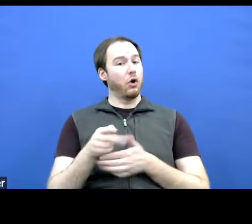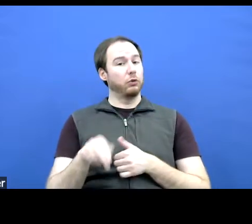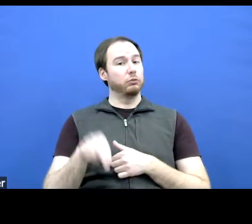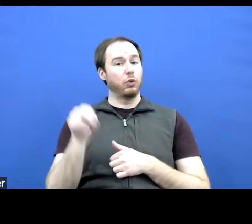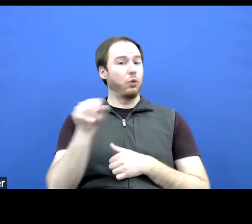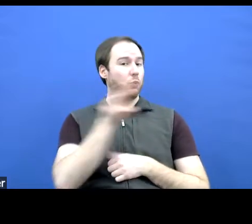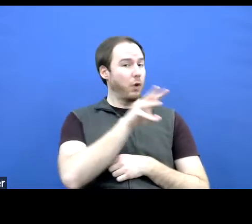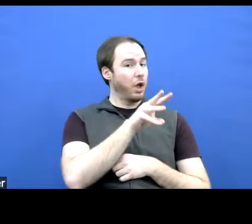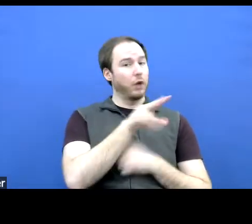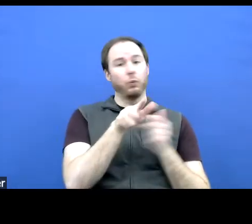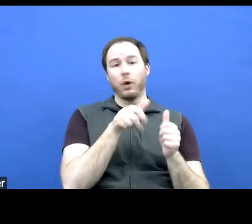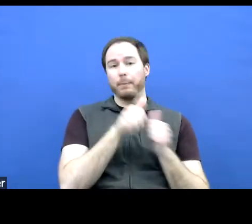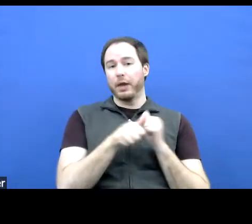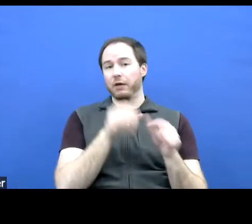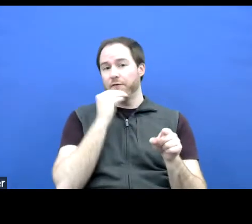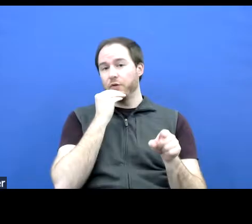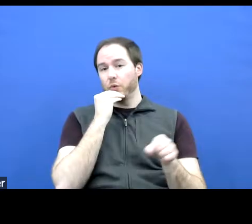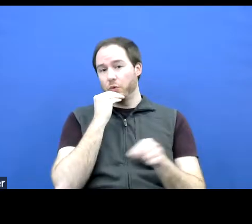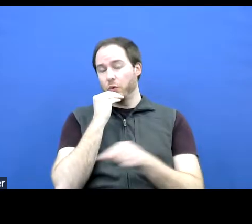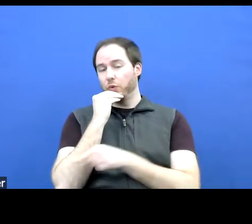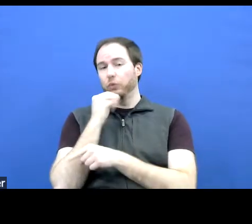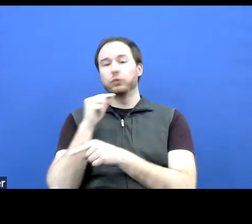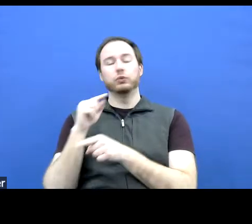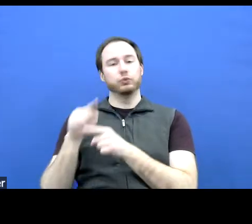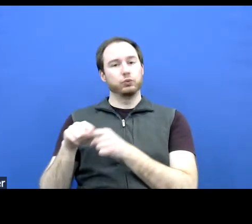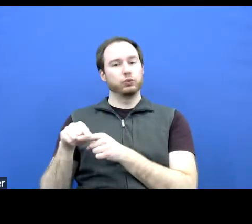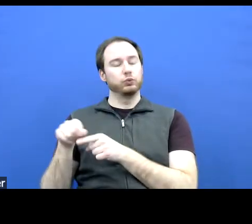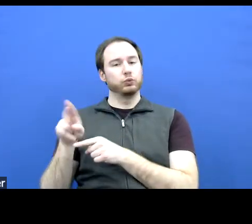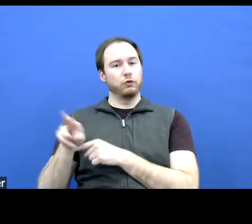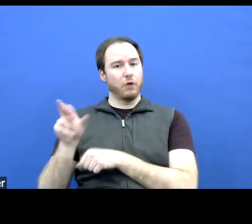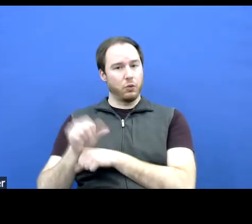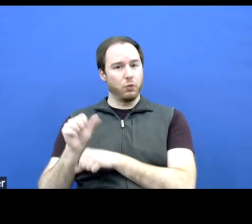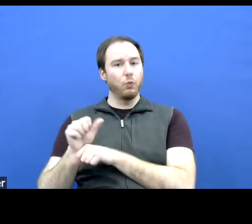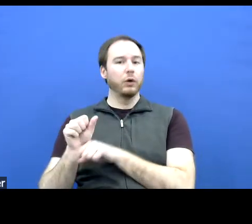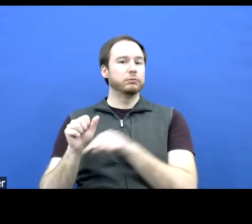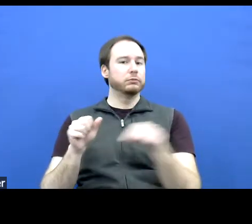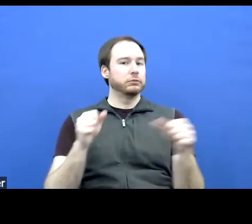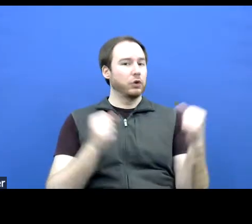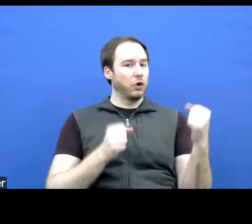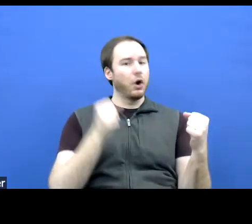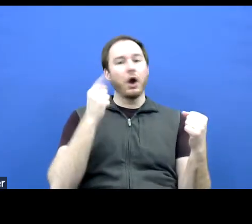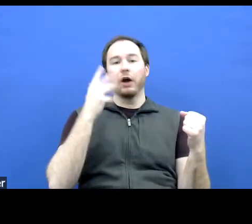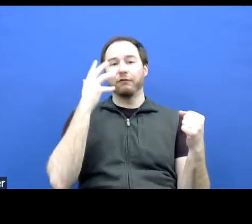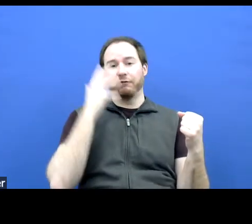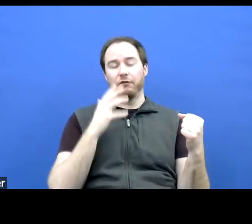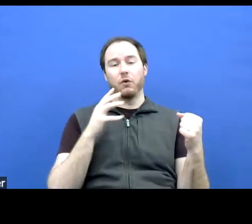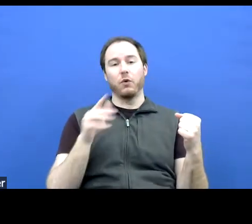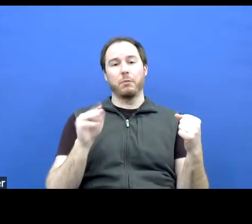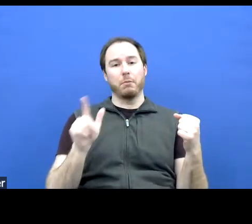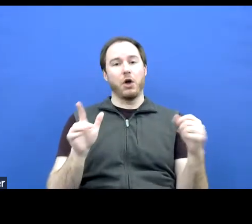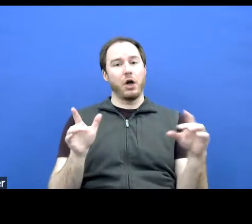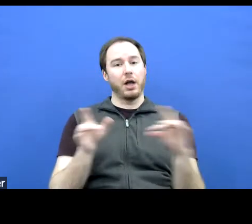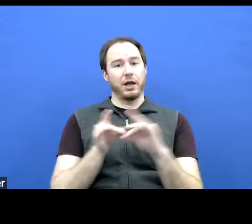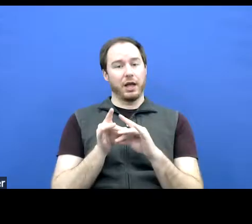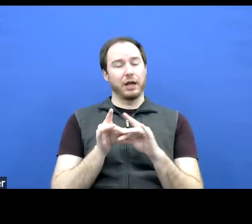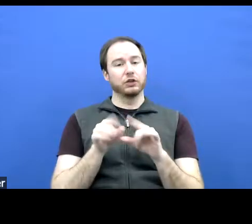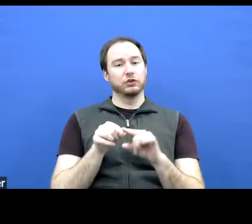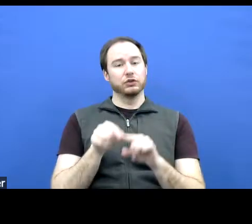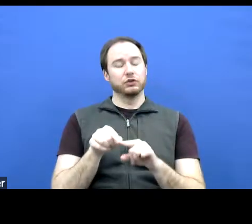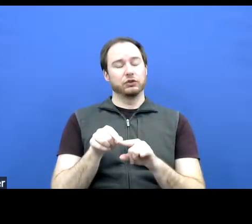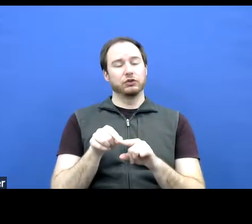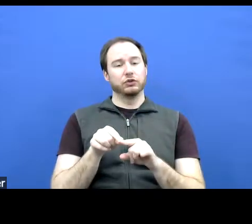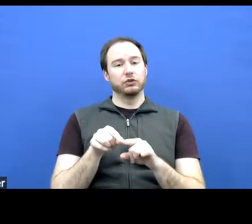walk past the food court to and from their cars. Unfortunately, the connection to the mall from